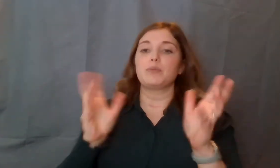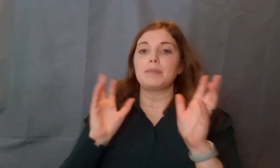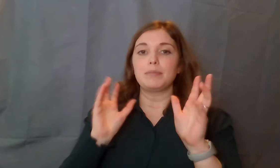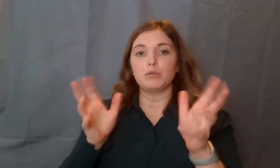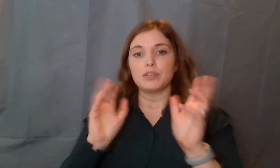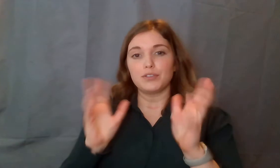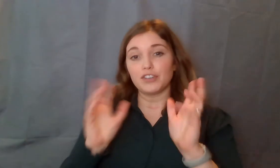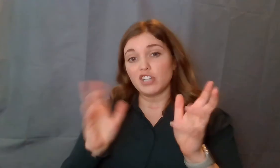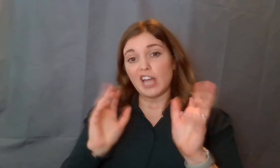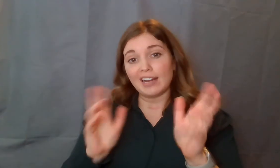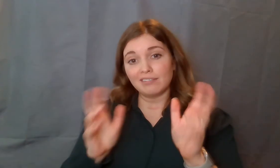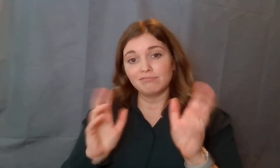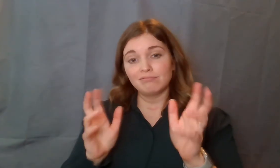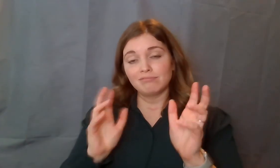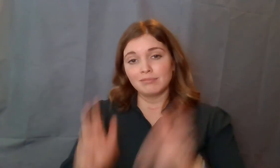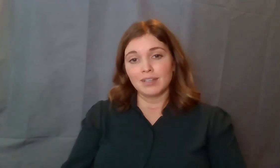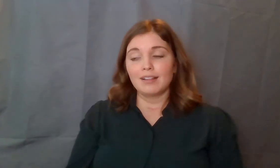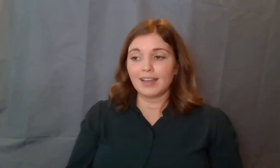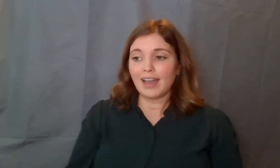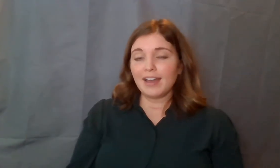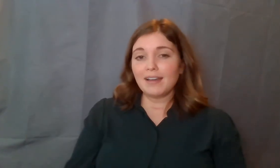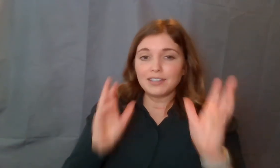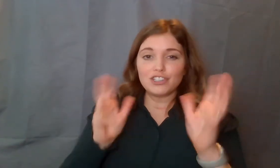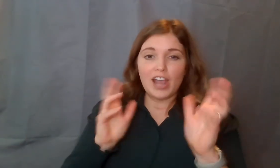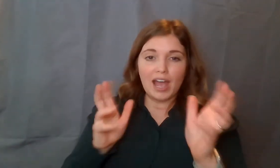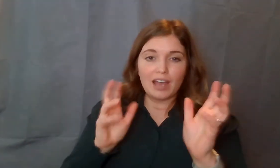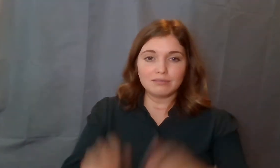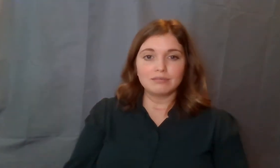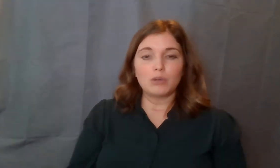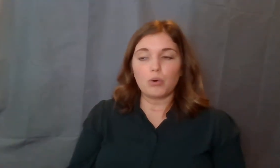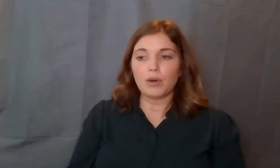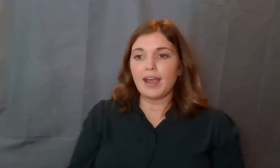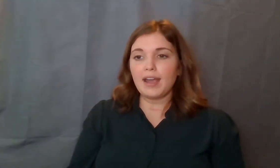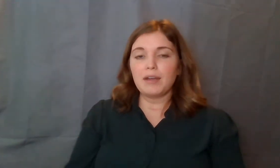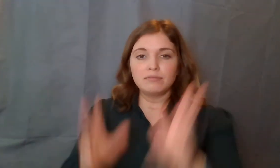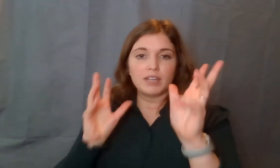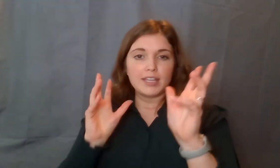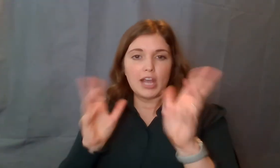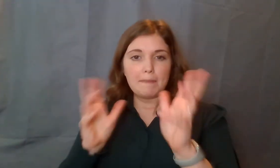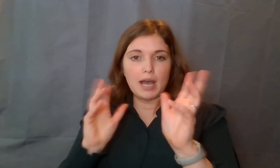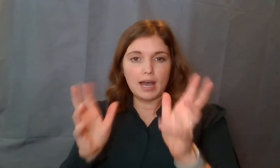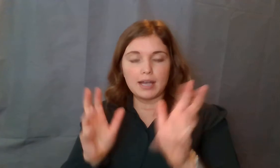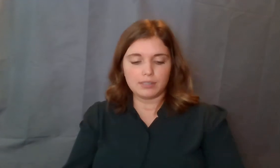what people will use for chatting. Like, hey, let's chat, or hey, in the chat box,